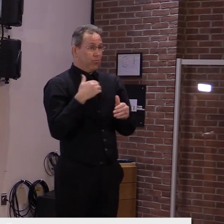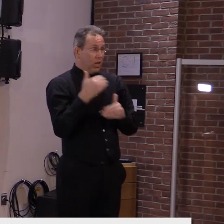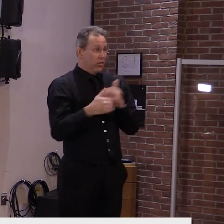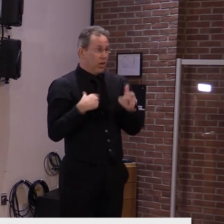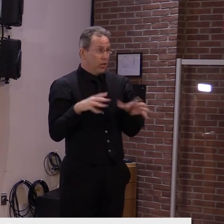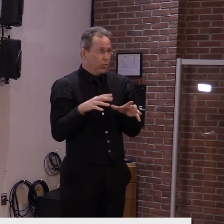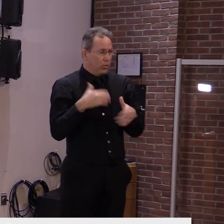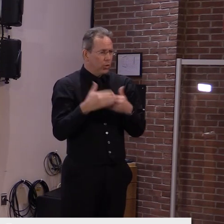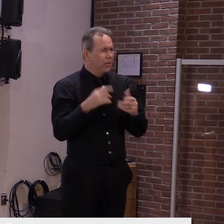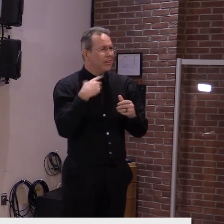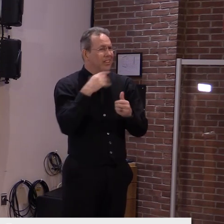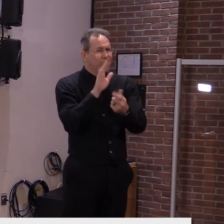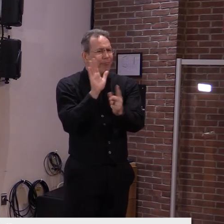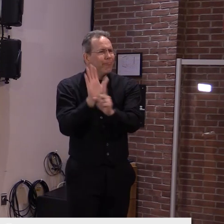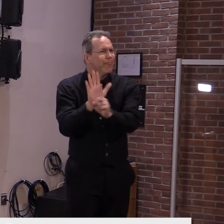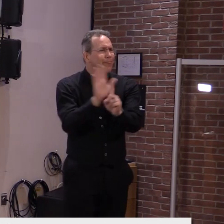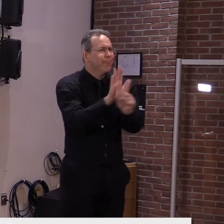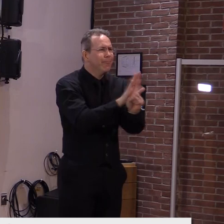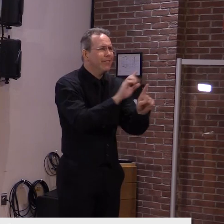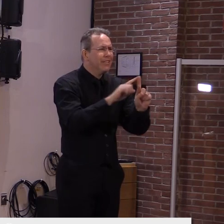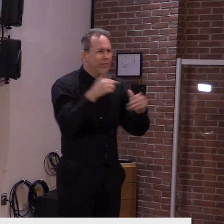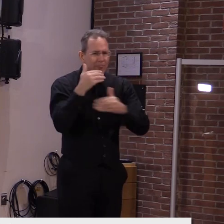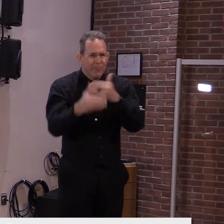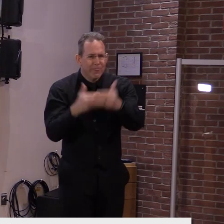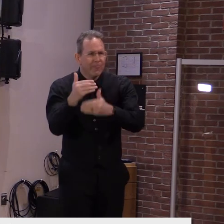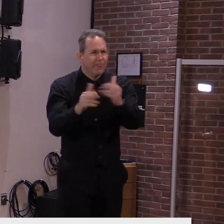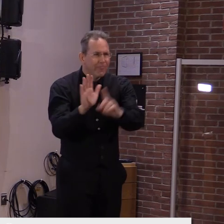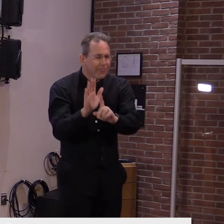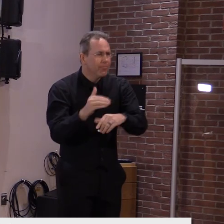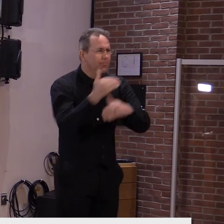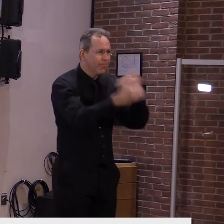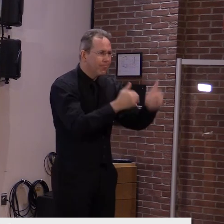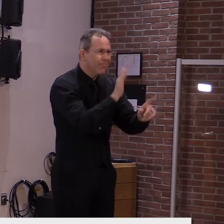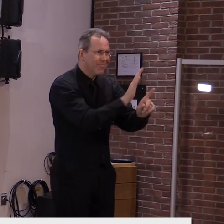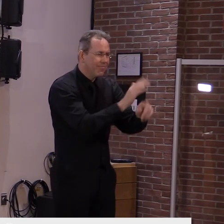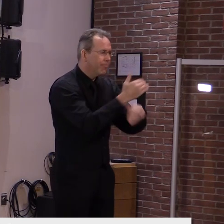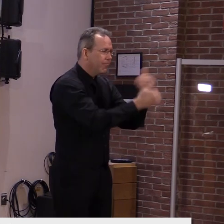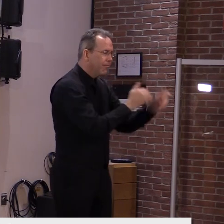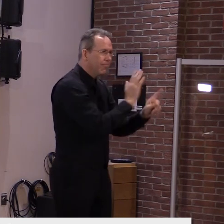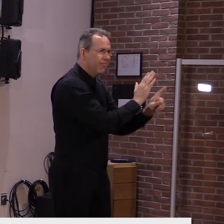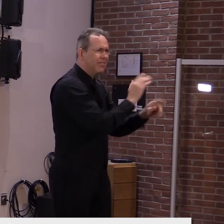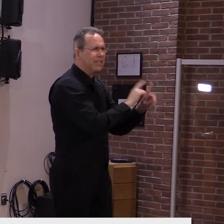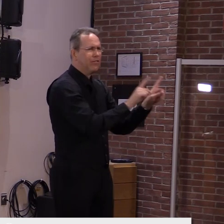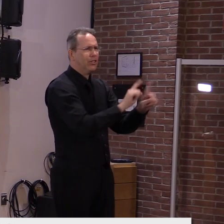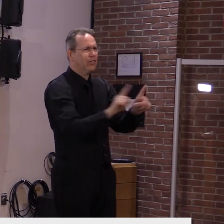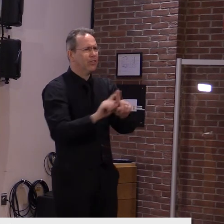their employees in order to get registered.